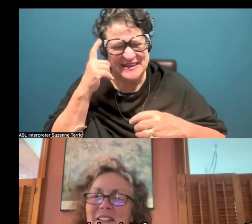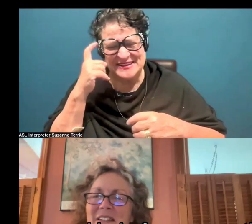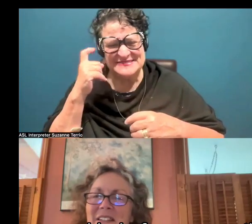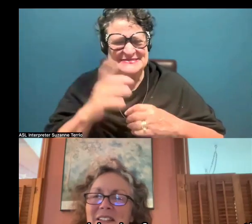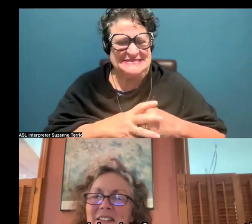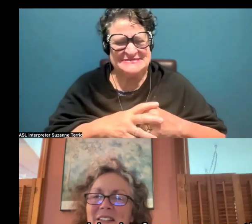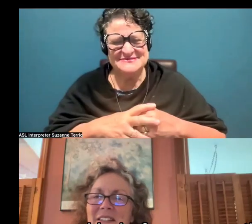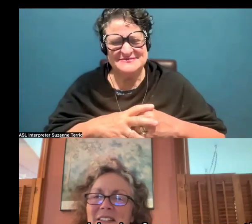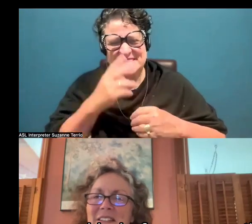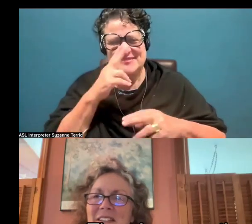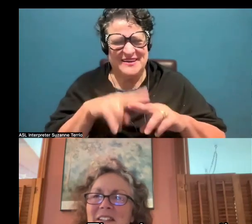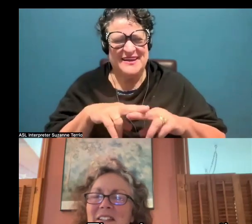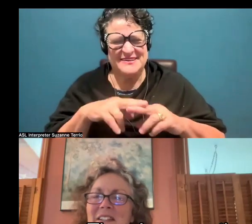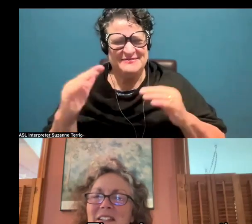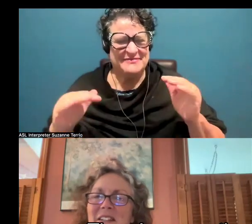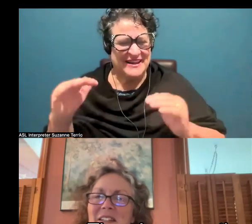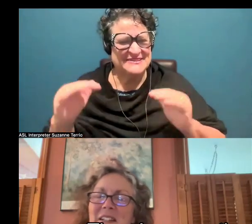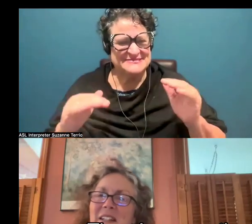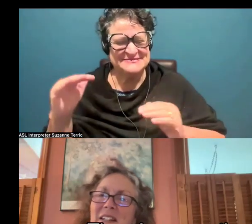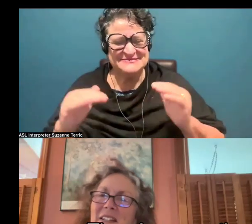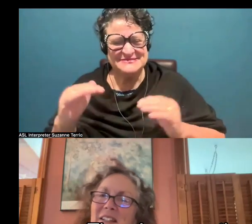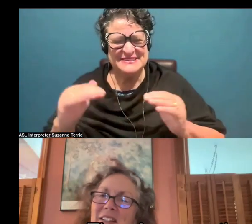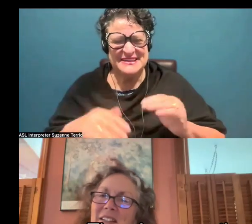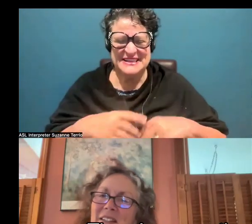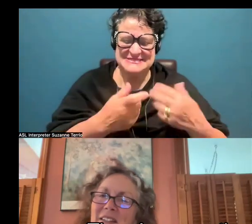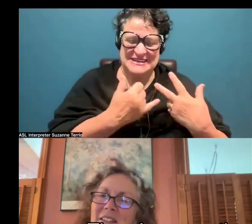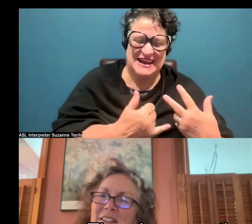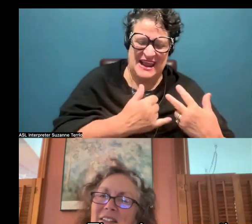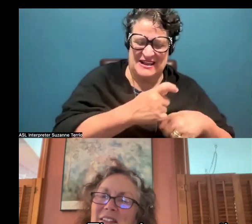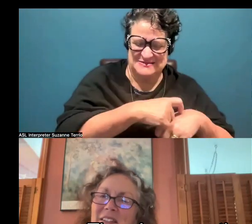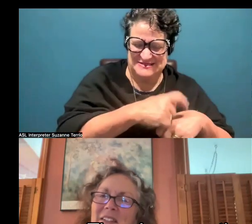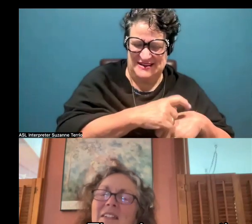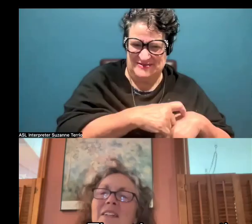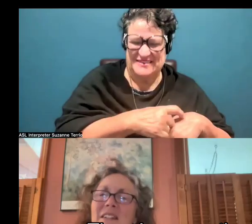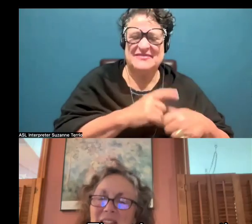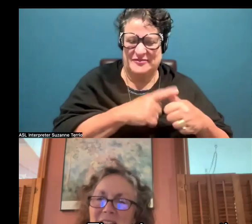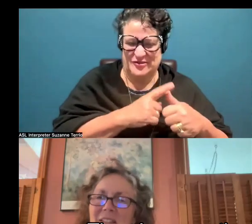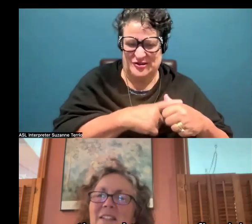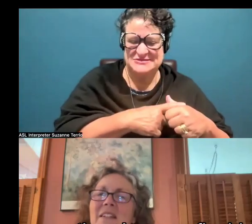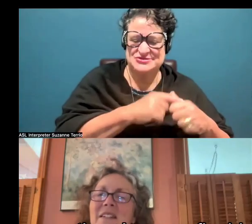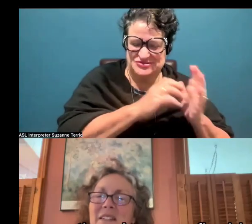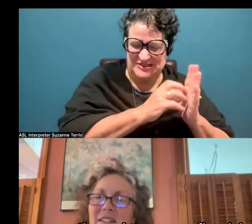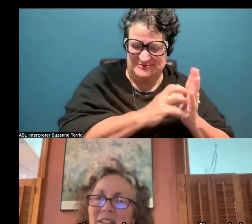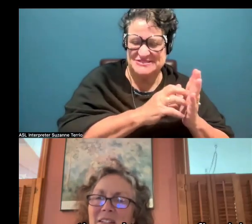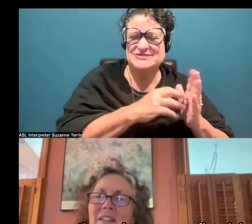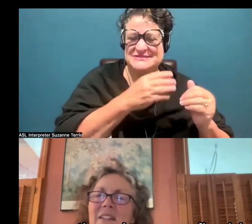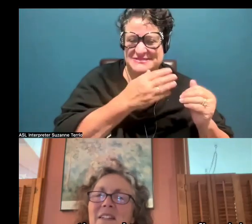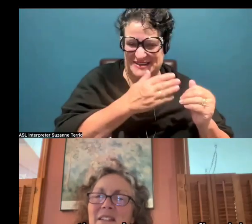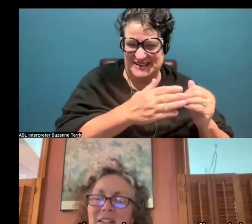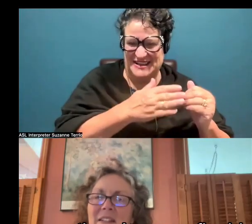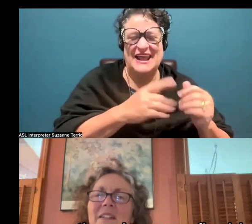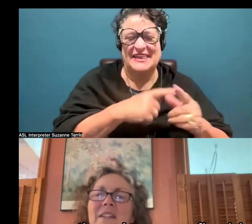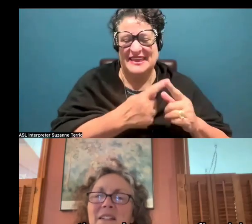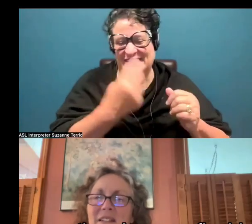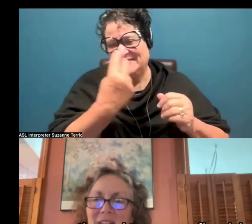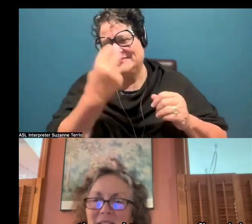really fun balancing. There's a now timeline, which is what those first chapters are from, and then there's some flashbacks